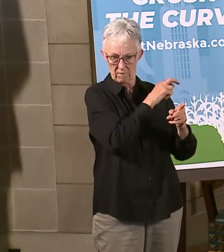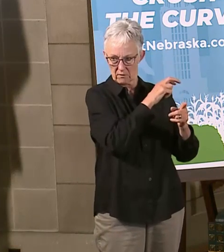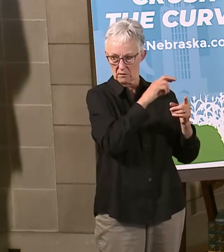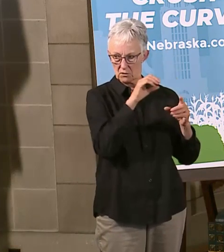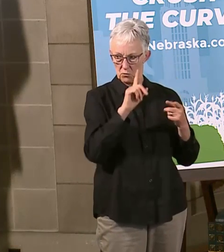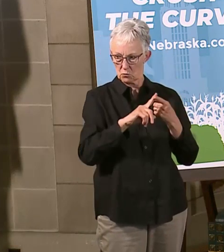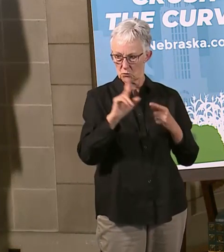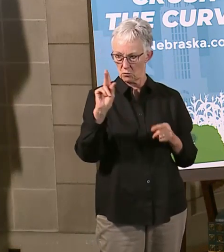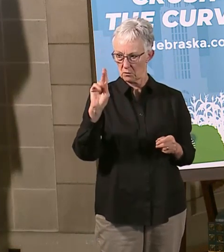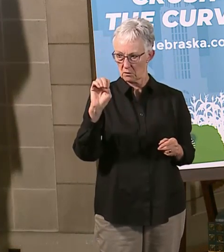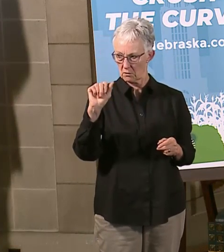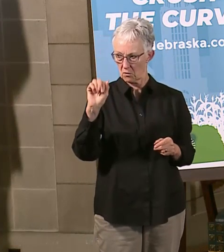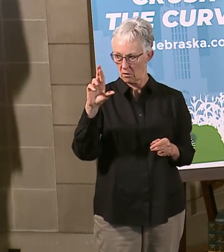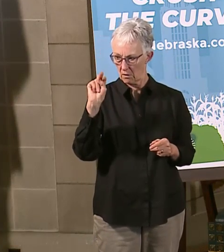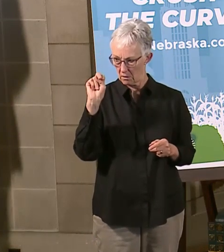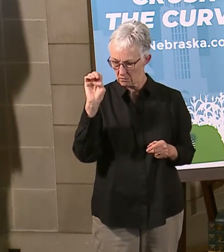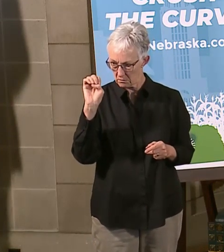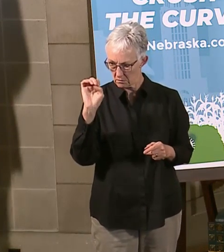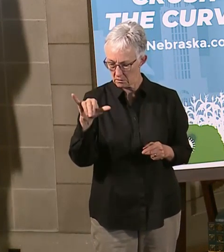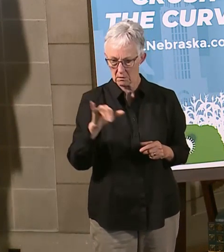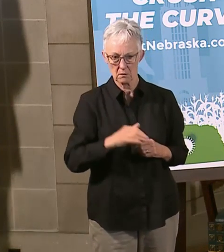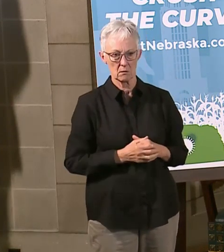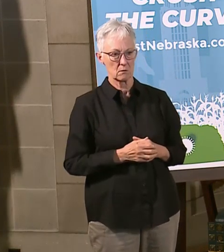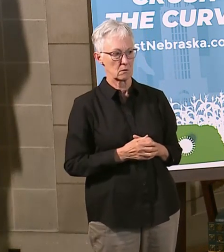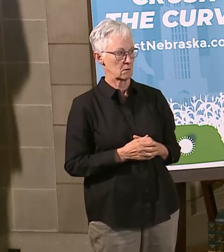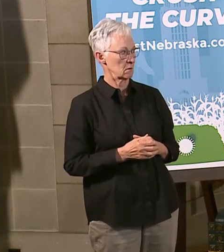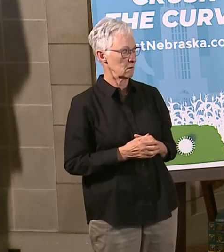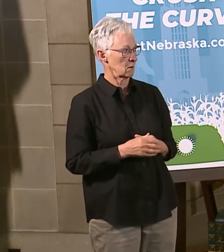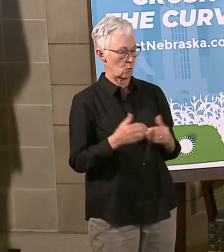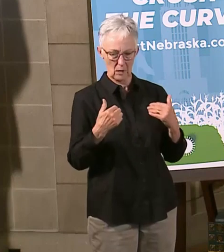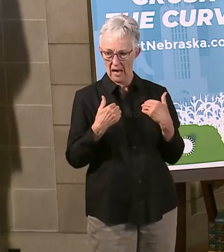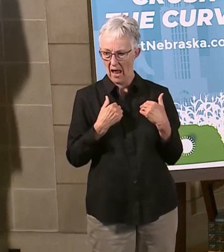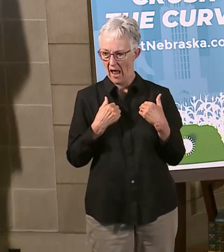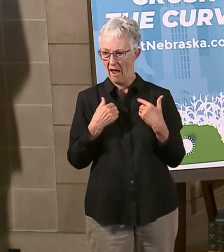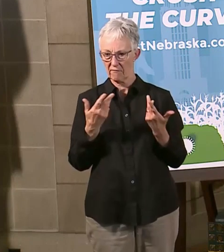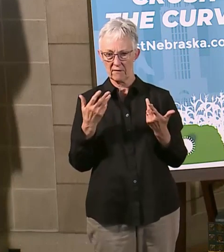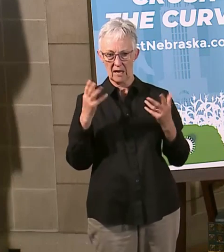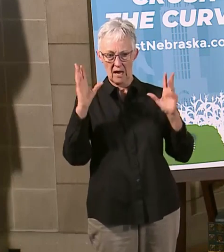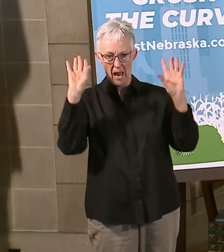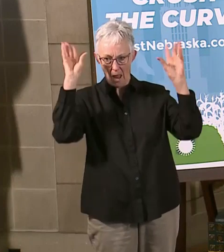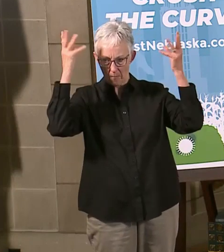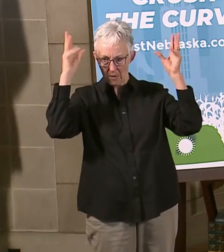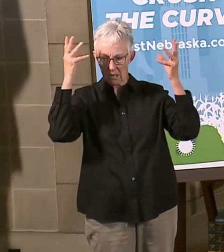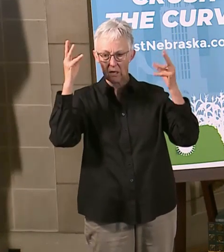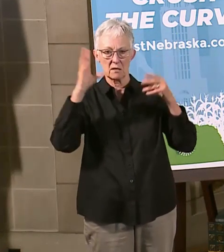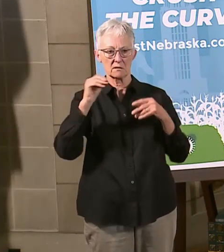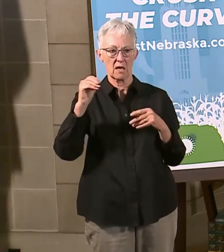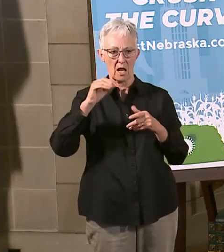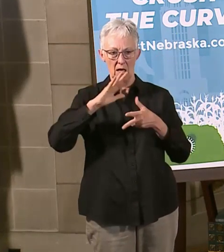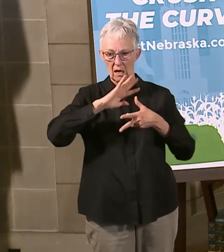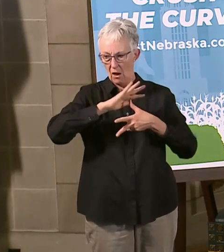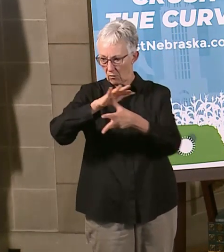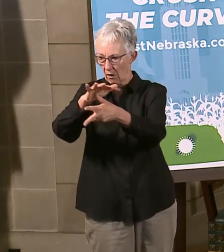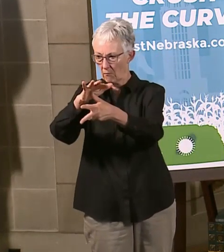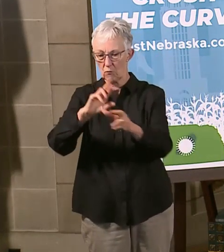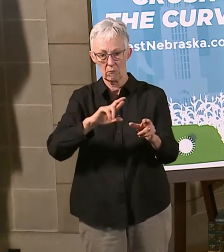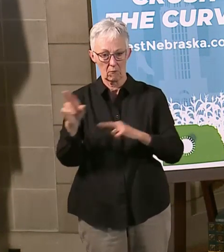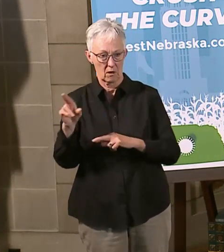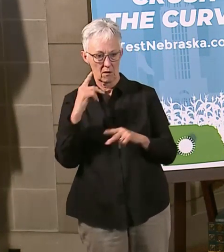hospitals are doing fine. We have ground transport and air transport available for Lexington, should